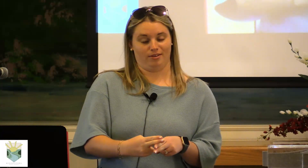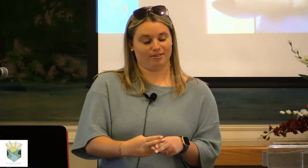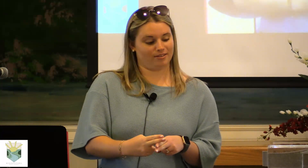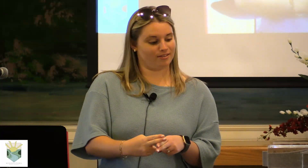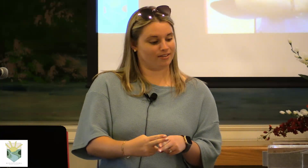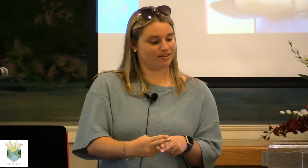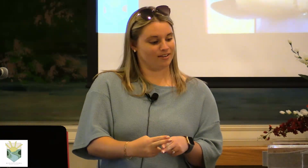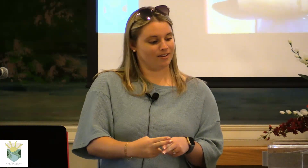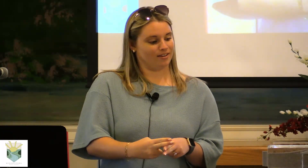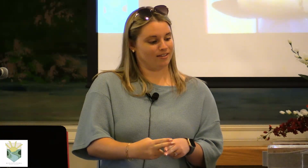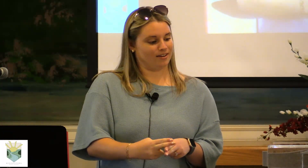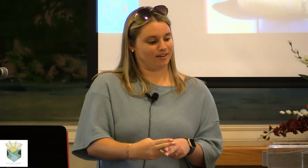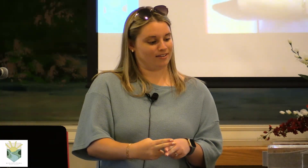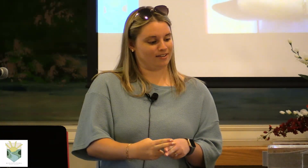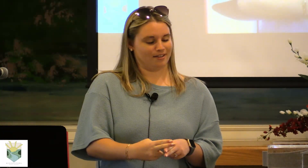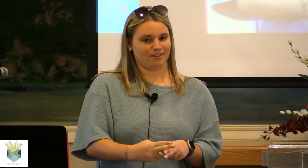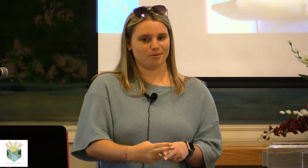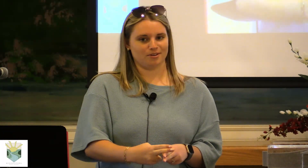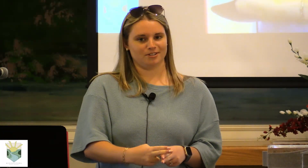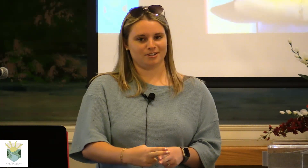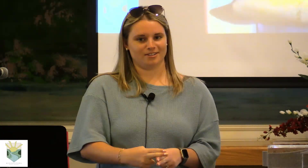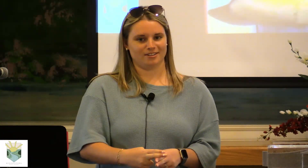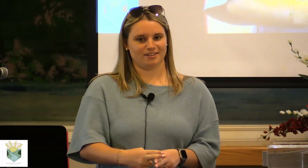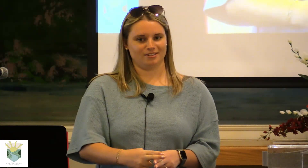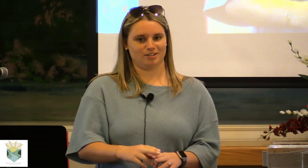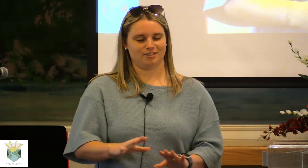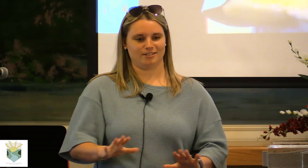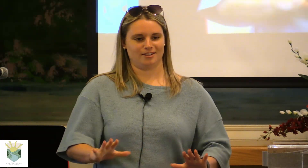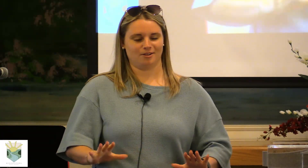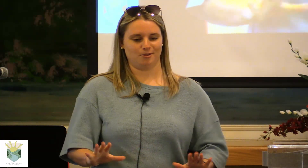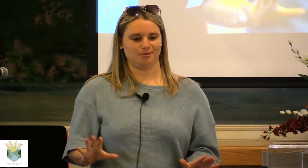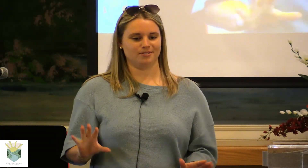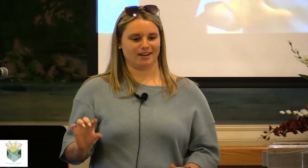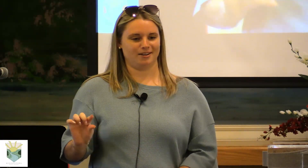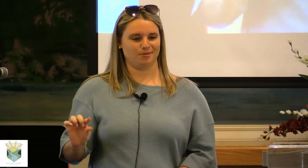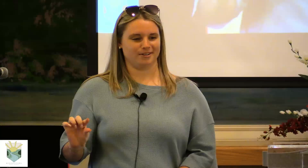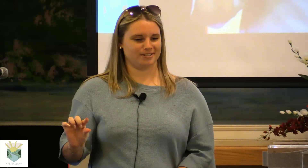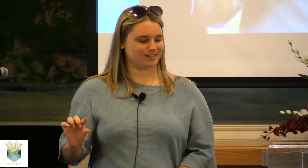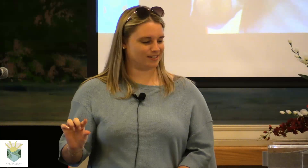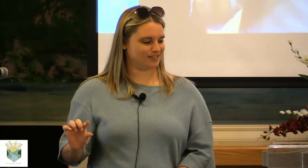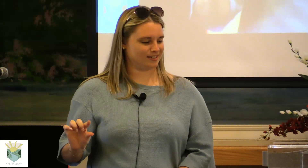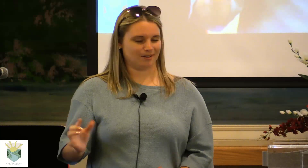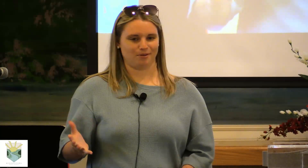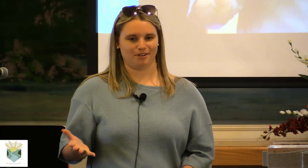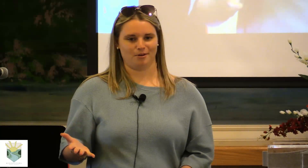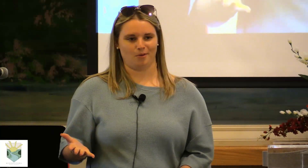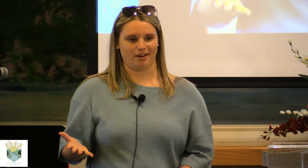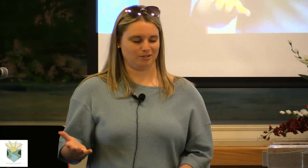is. Sign language just doesn't include tiny words. I don't really know why, it just doesn't.